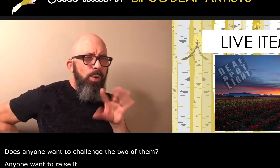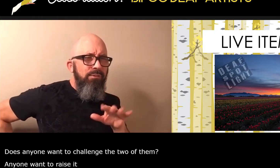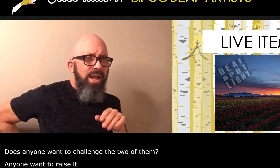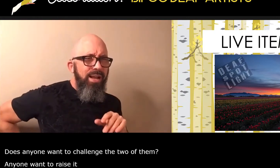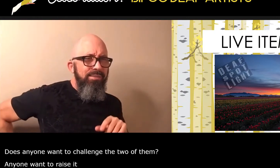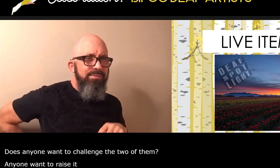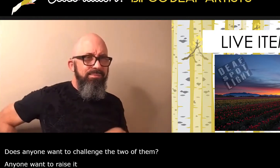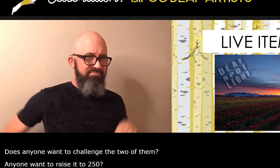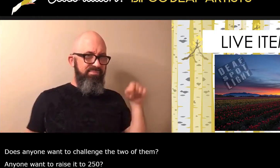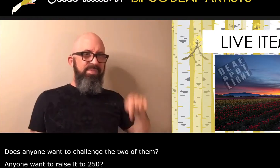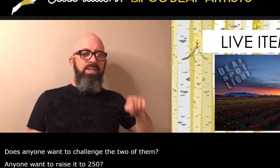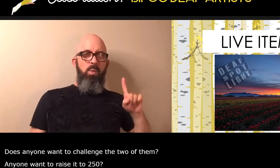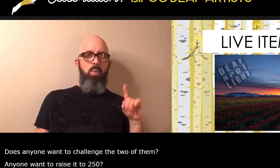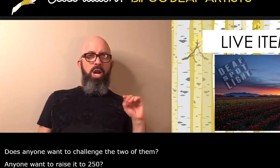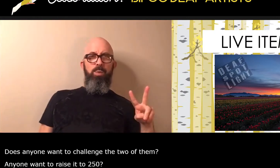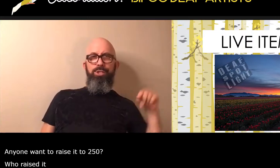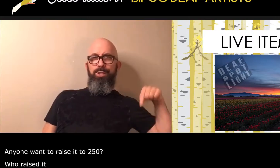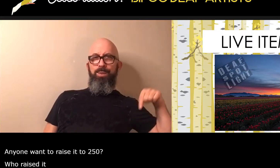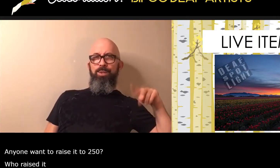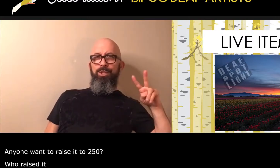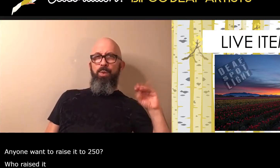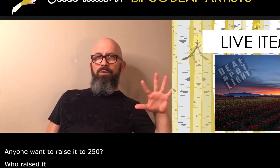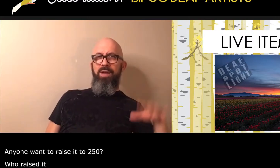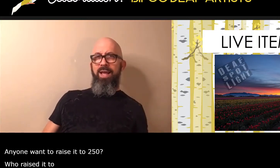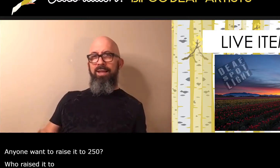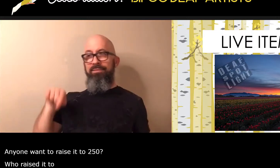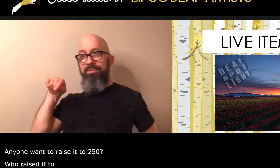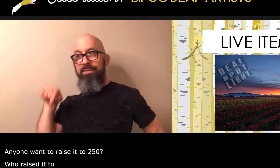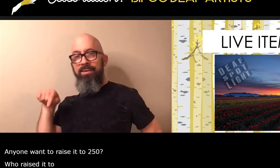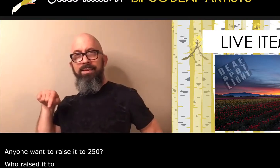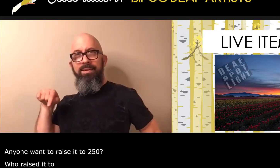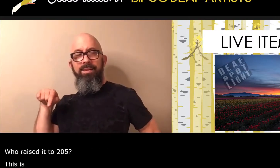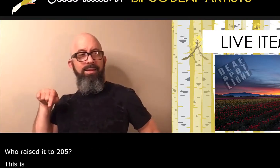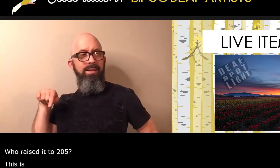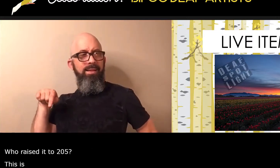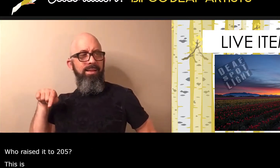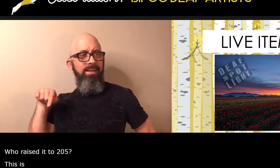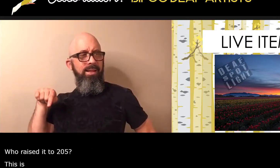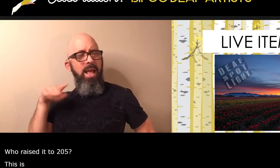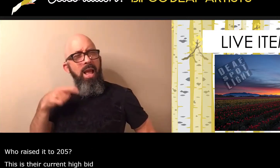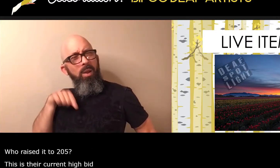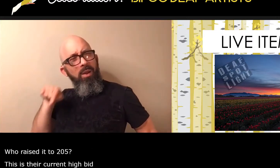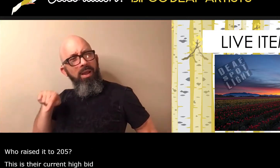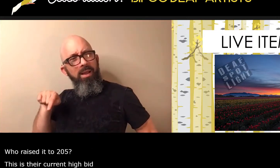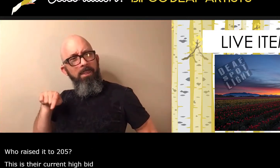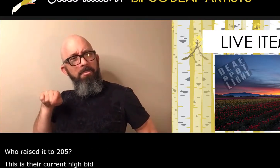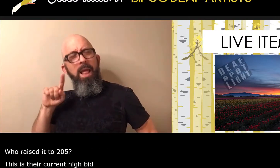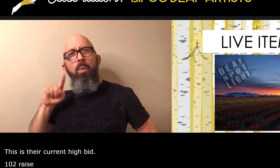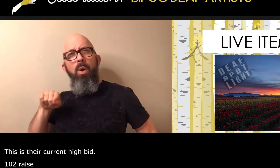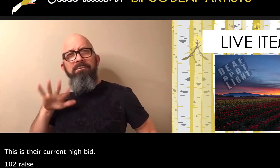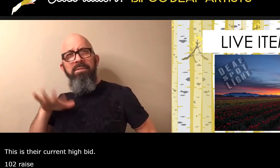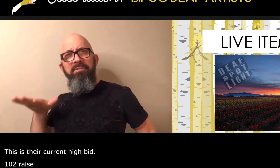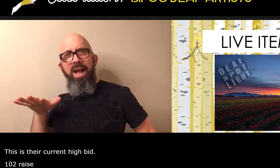Who raised it to 205? This is the current high bid. 102 raised it to 205.